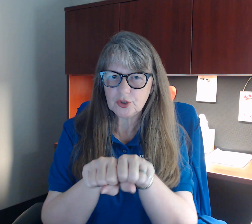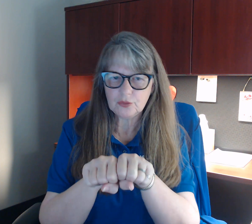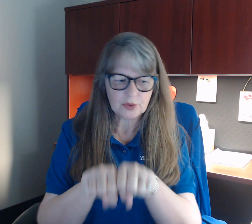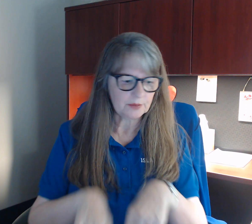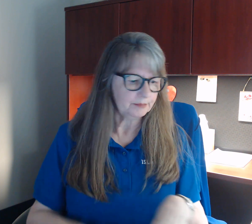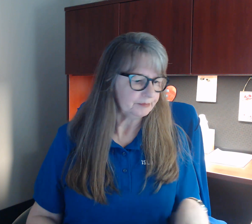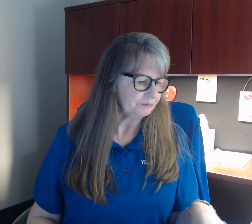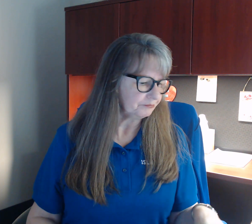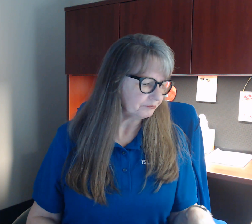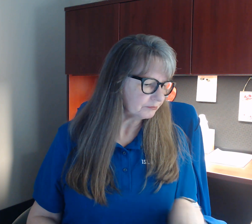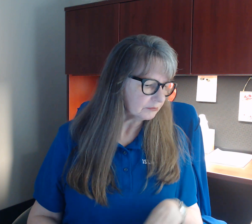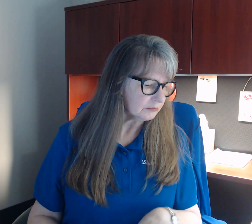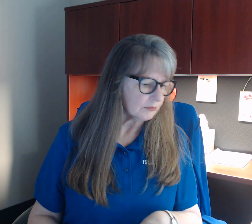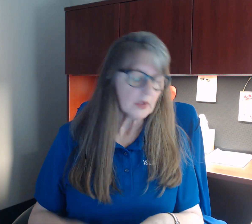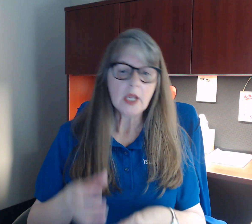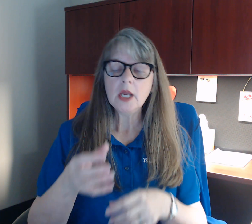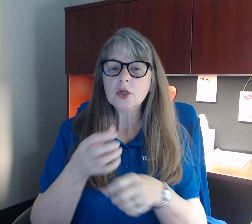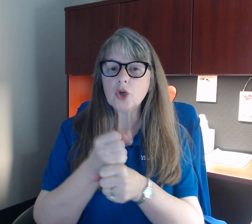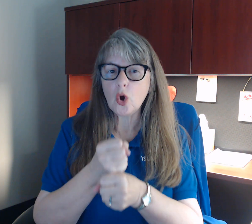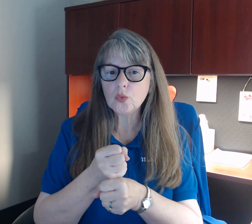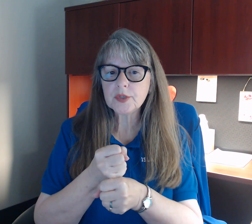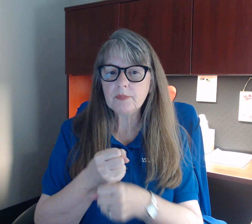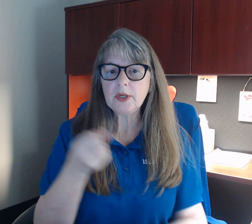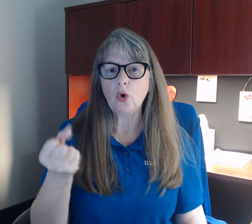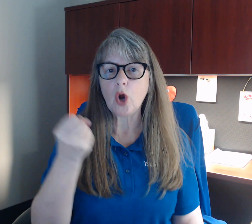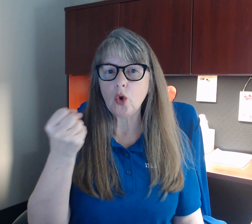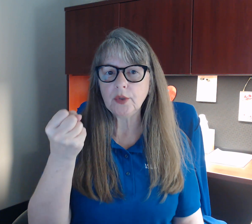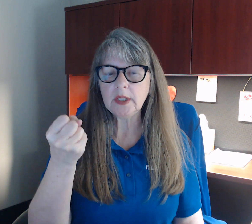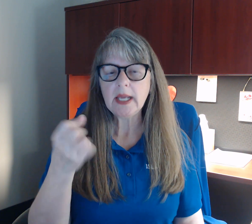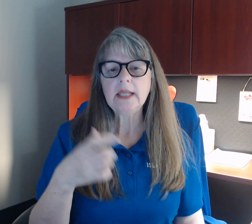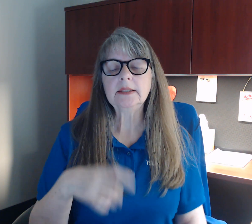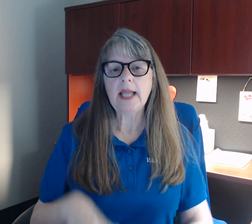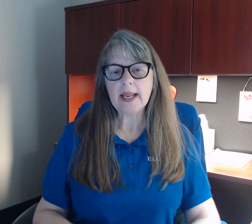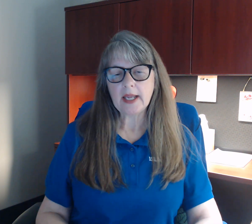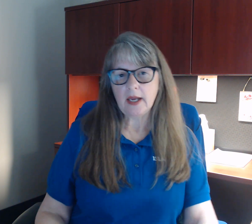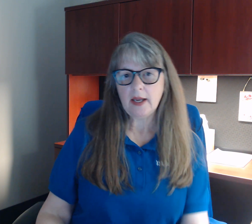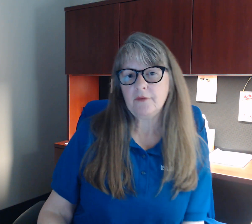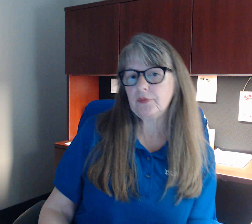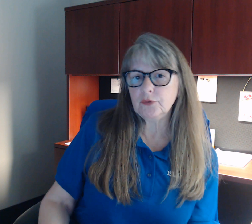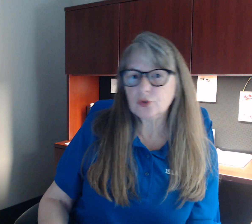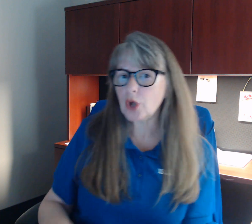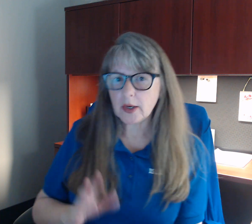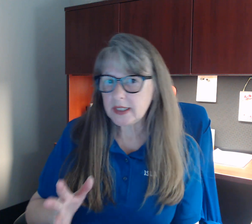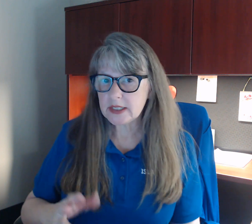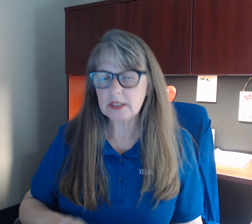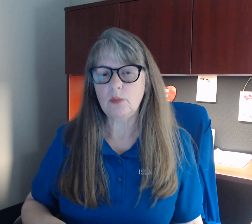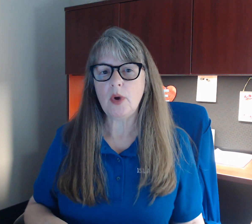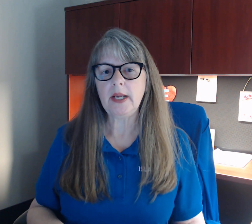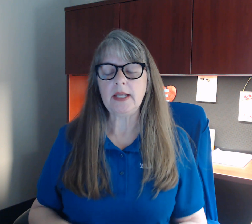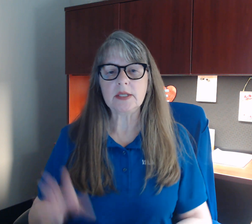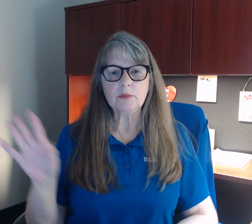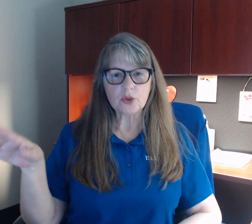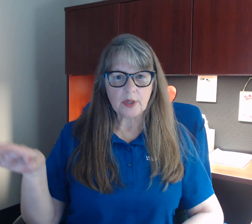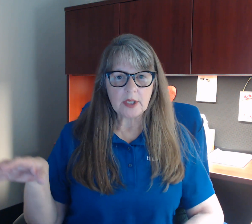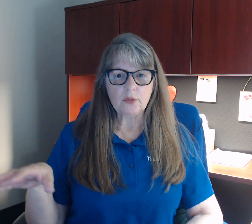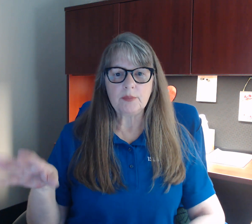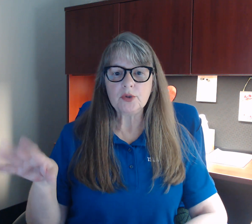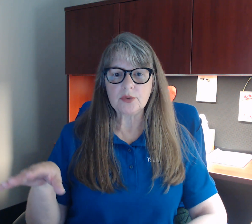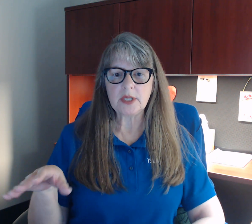shoes. To hold something or hold it, like if you're talking to someone and someone's trying to interrupt you or say something,